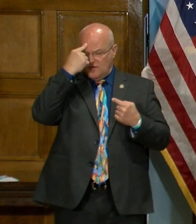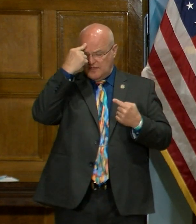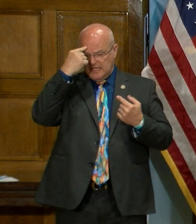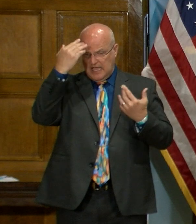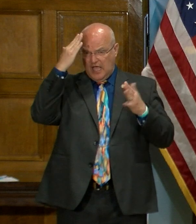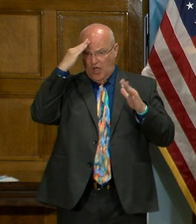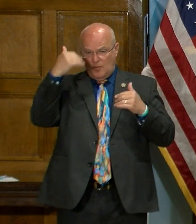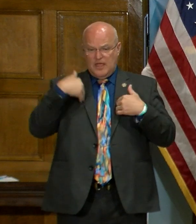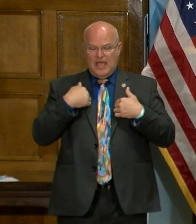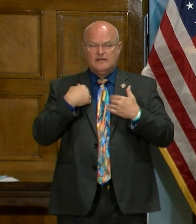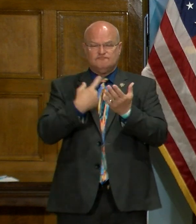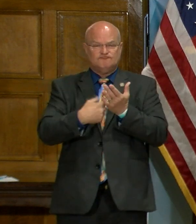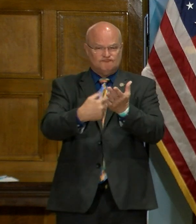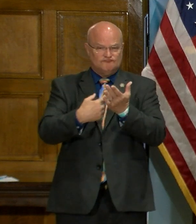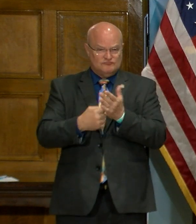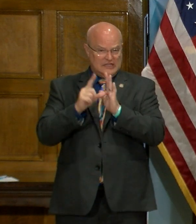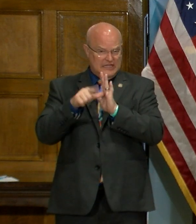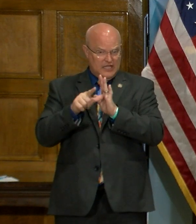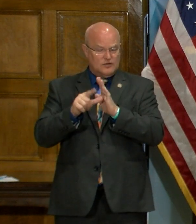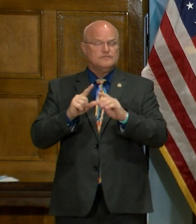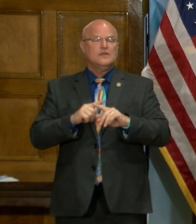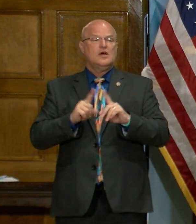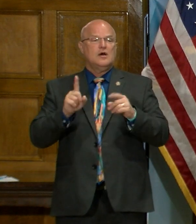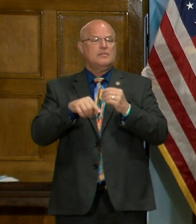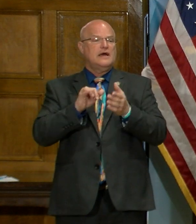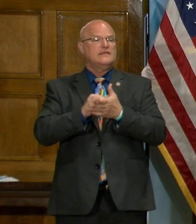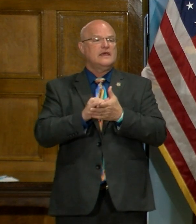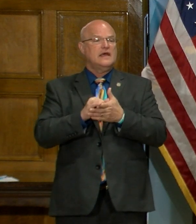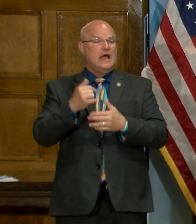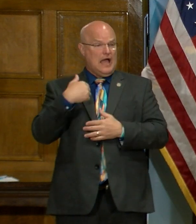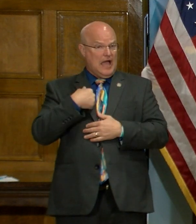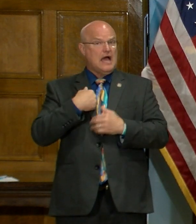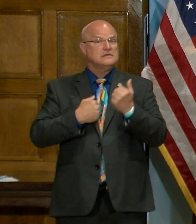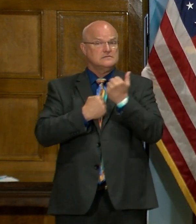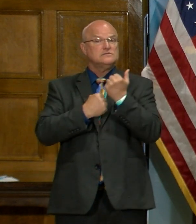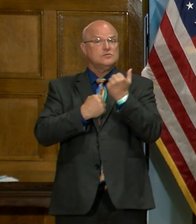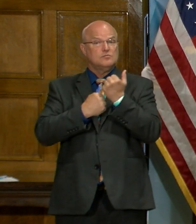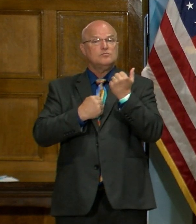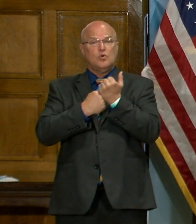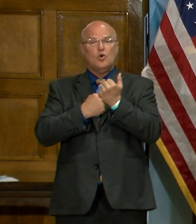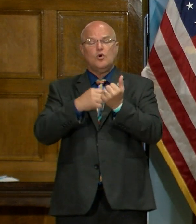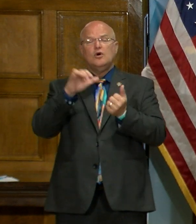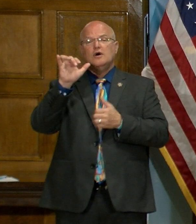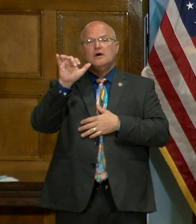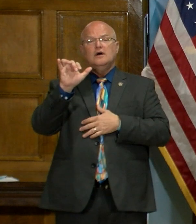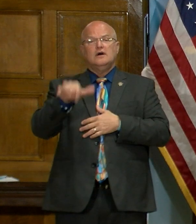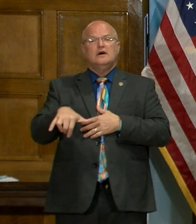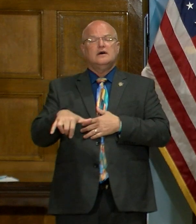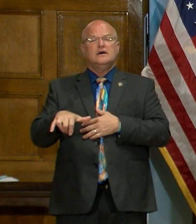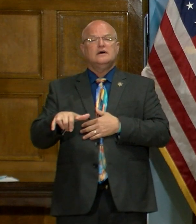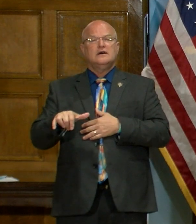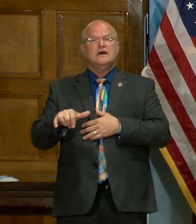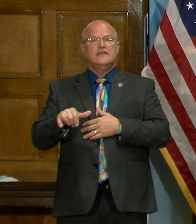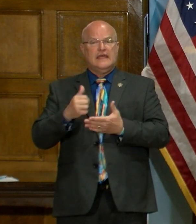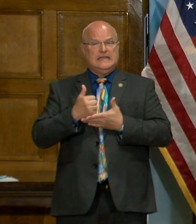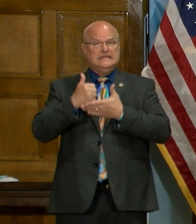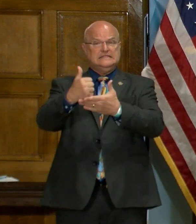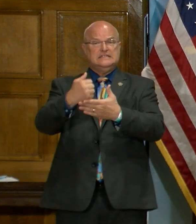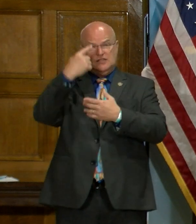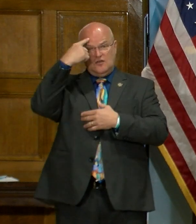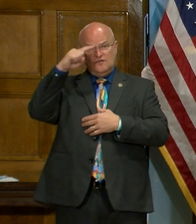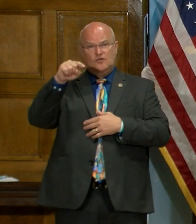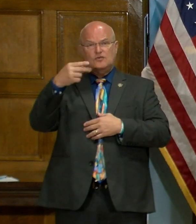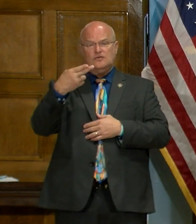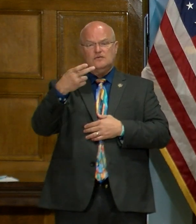thinking is. I hope we can have some conversations about that. I do support that assistance